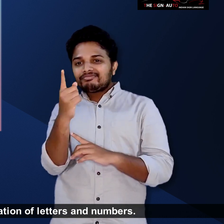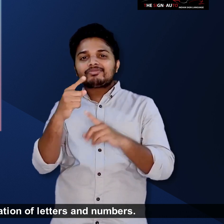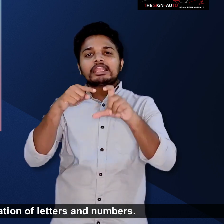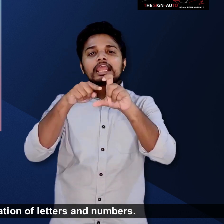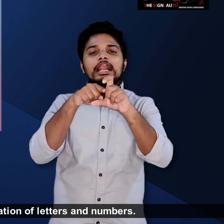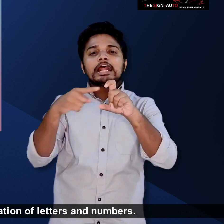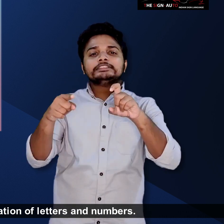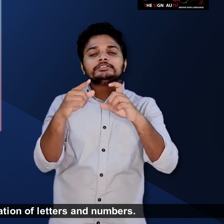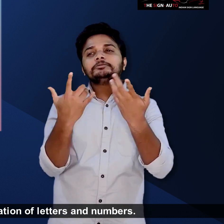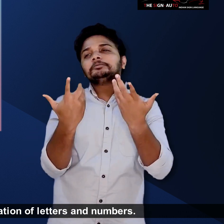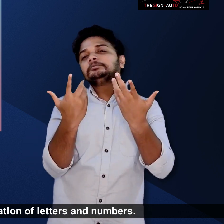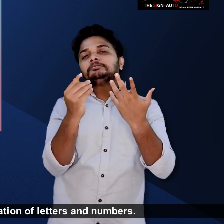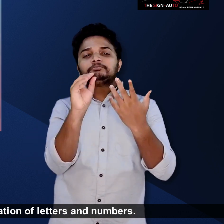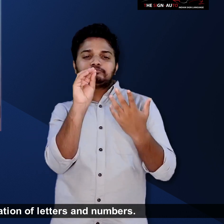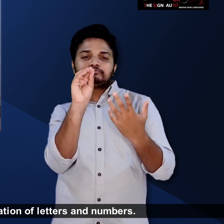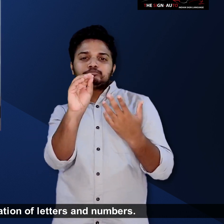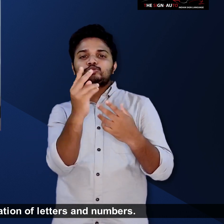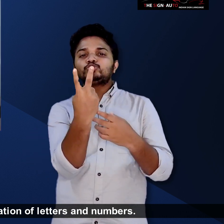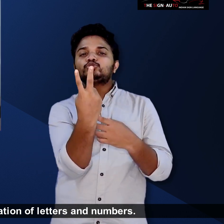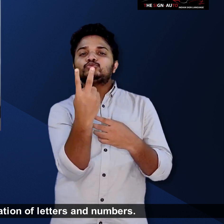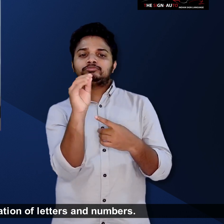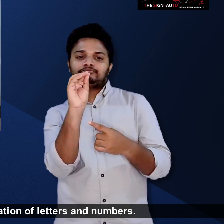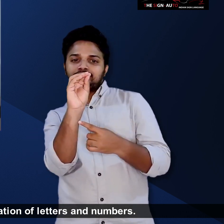the next is six digit is a combination of letters and numbers